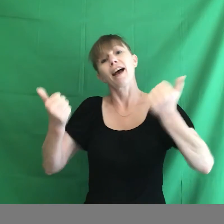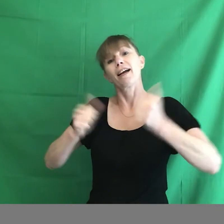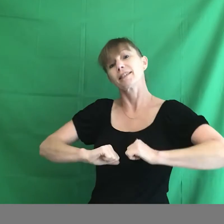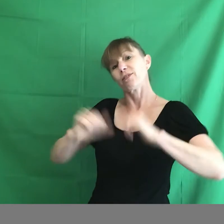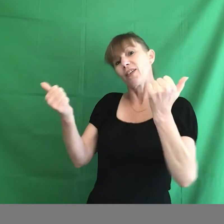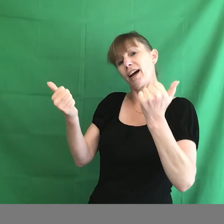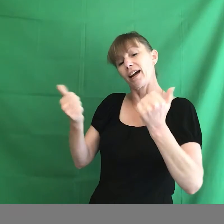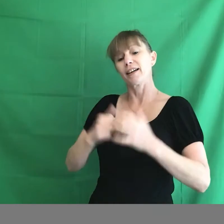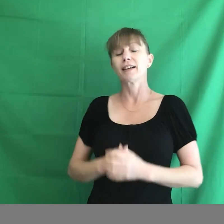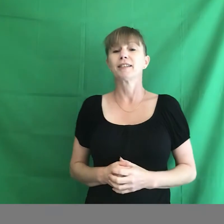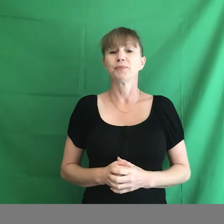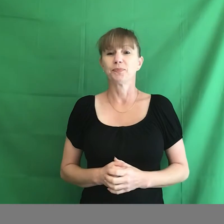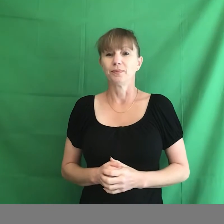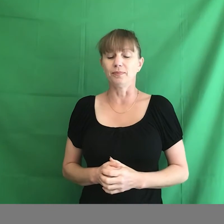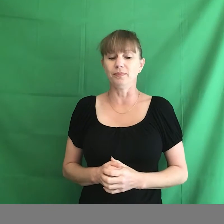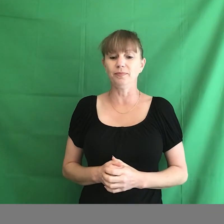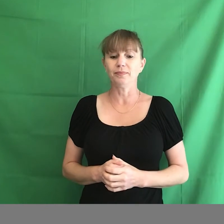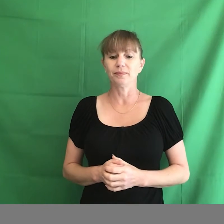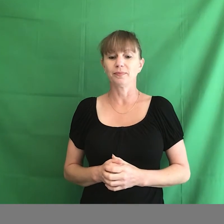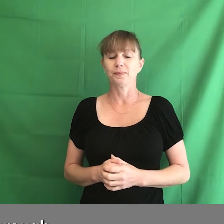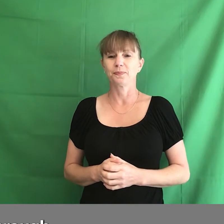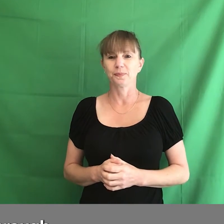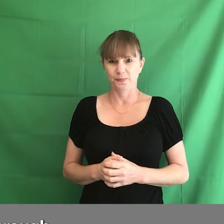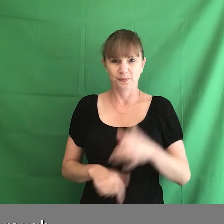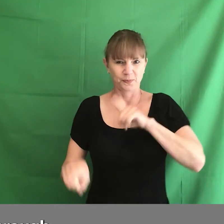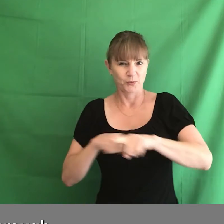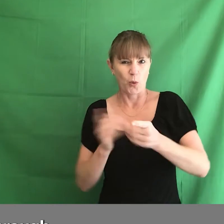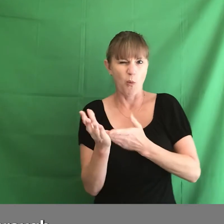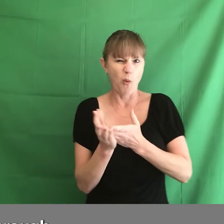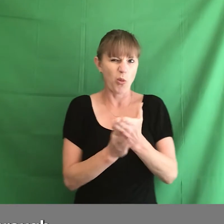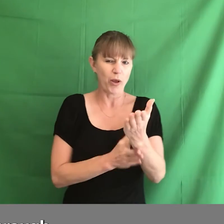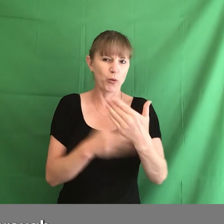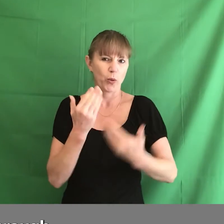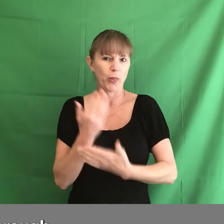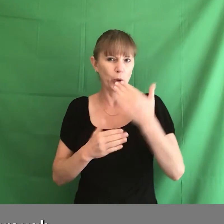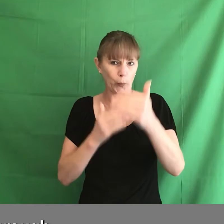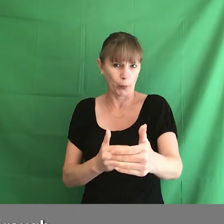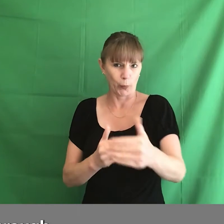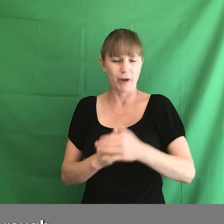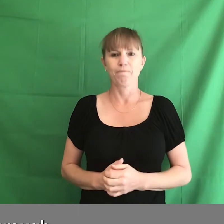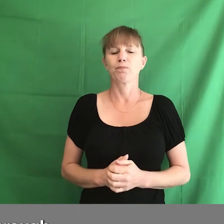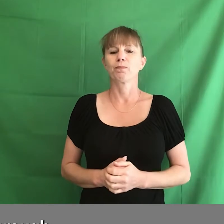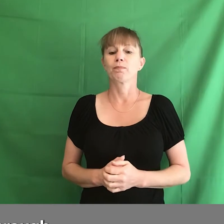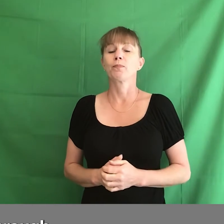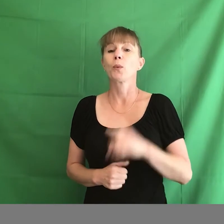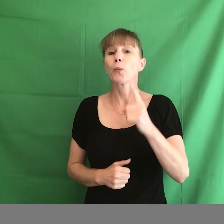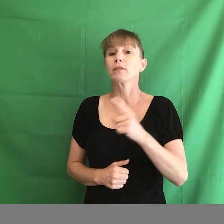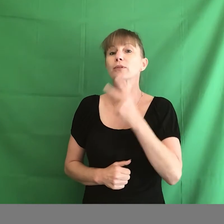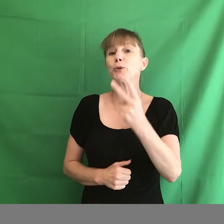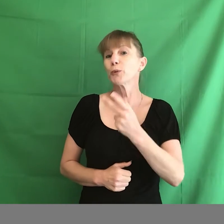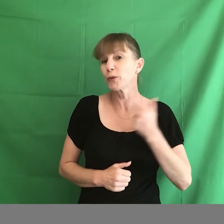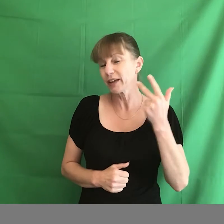fine, fine, fine. Let's have a go through all of that new section. Ready?